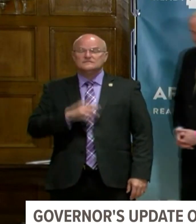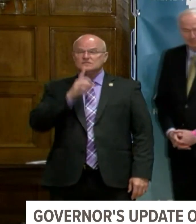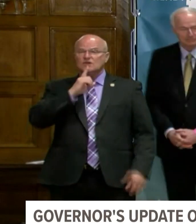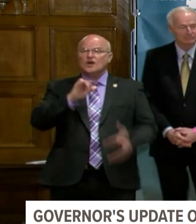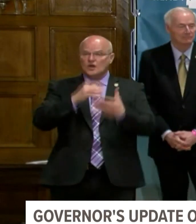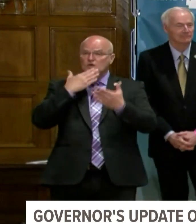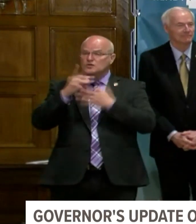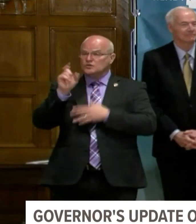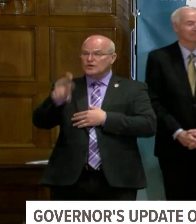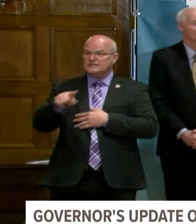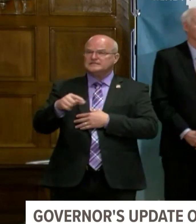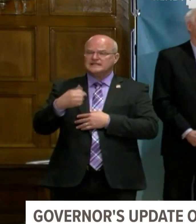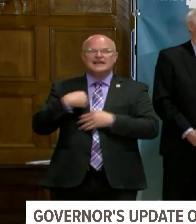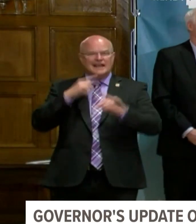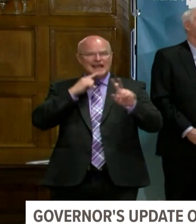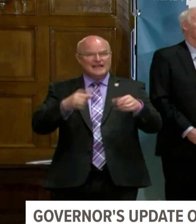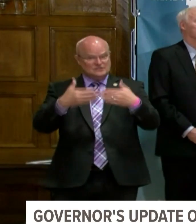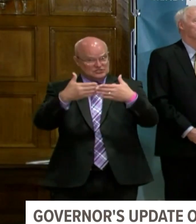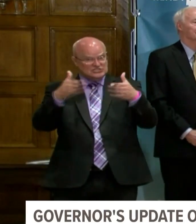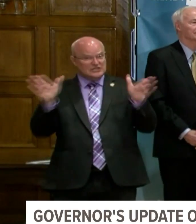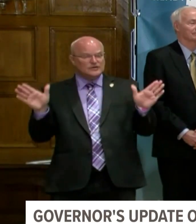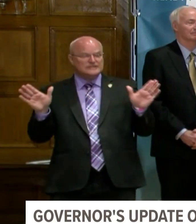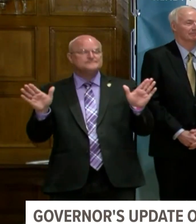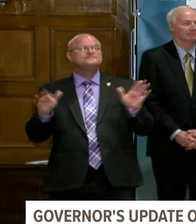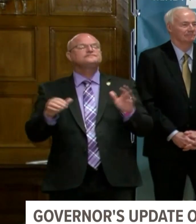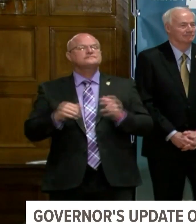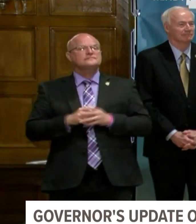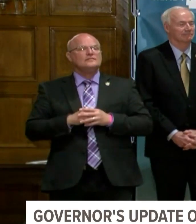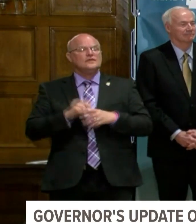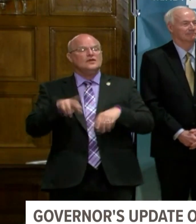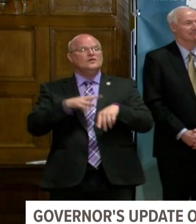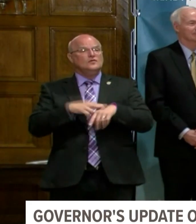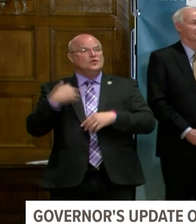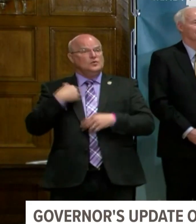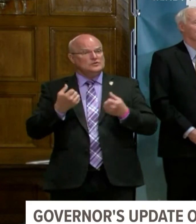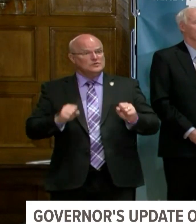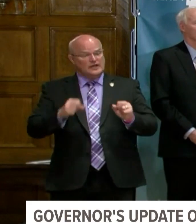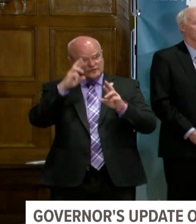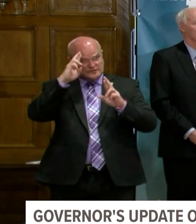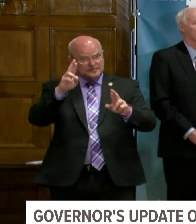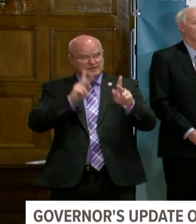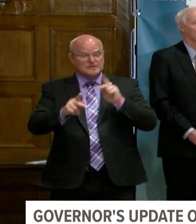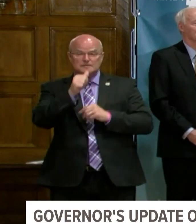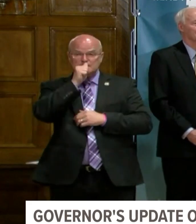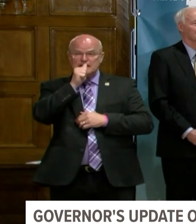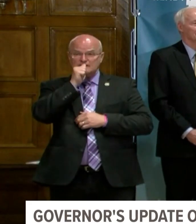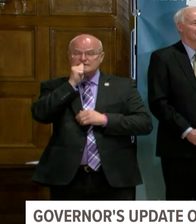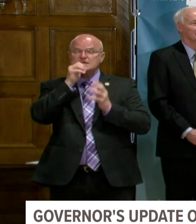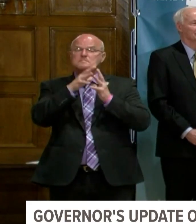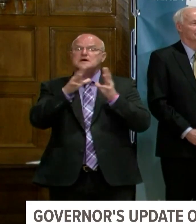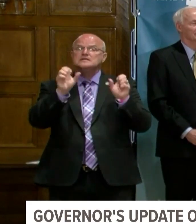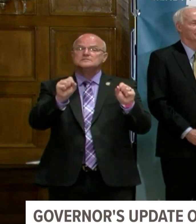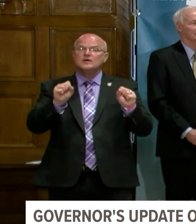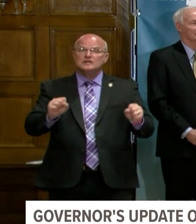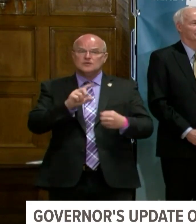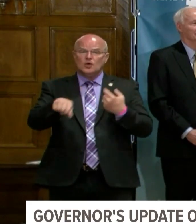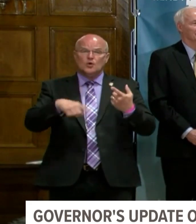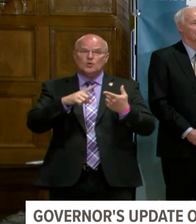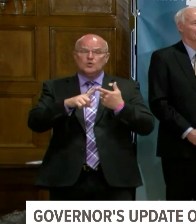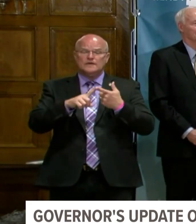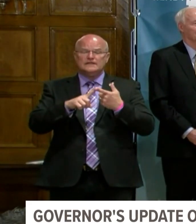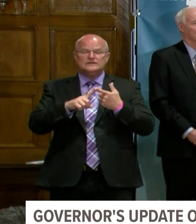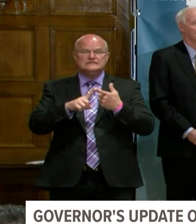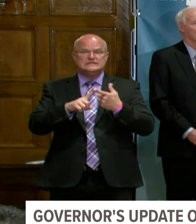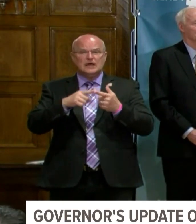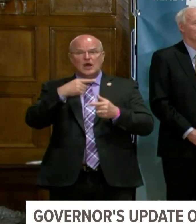Certainly, that's a very good question. I can answer it generally. Of course, we try and respect people's privacy as much as possible. When there is a